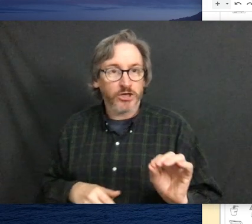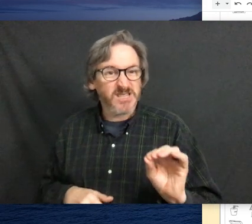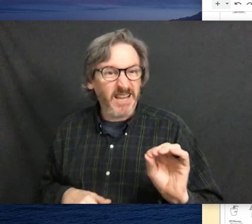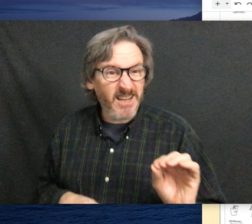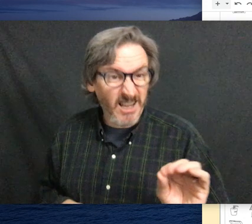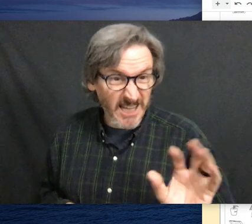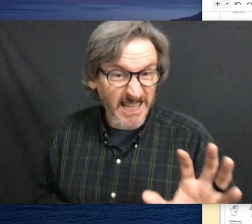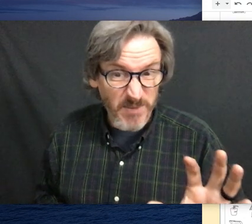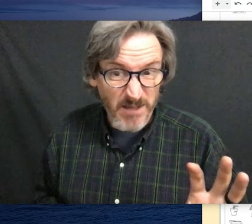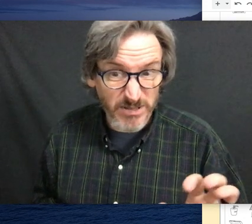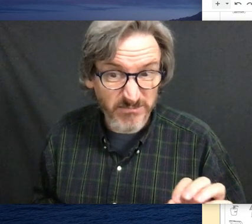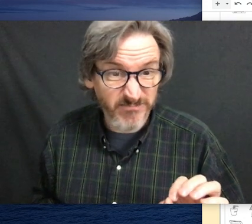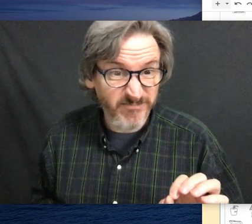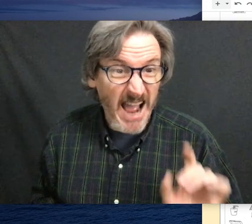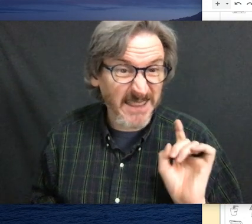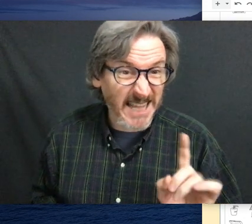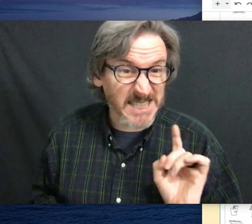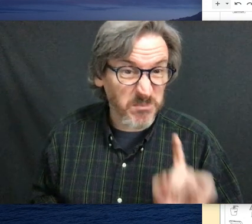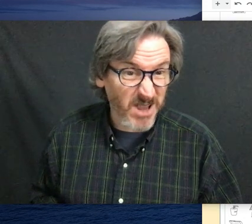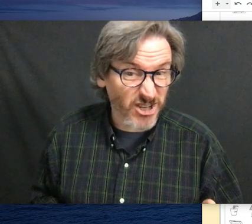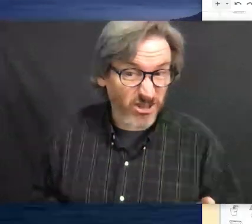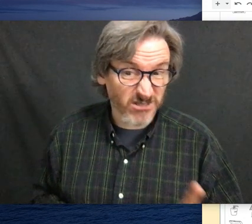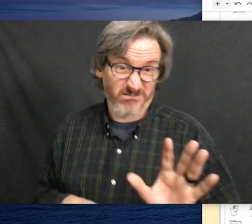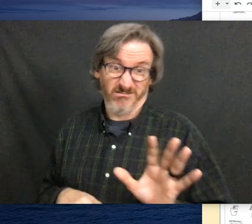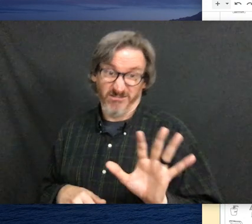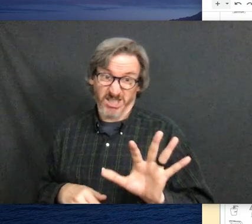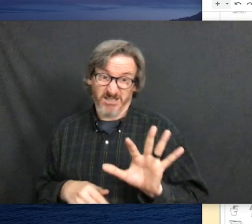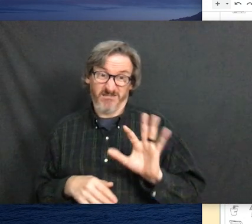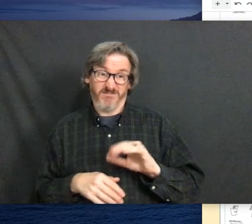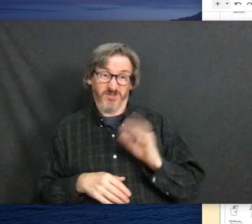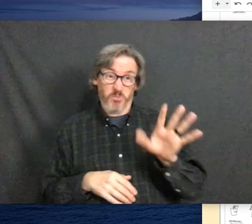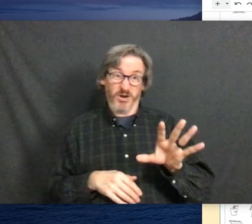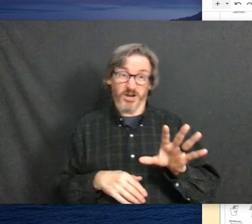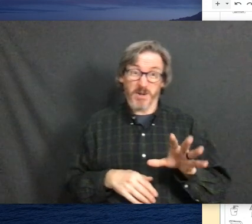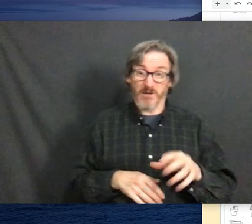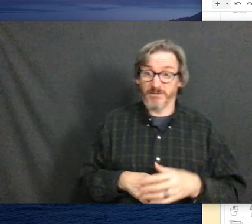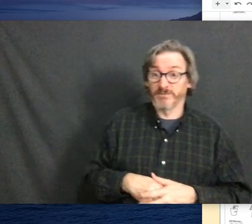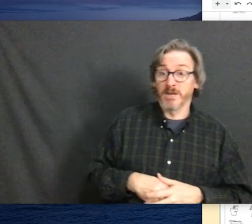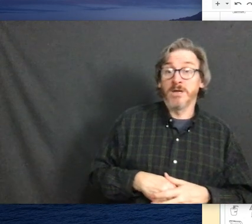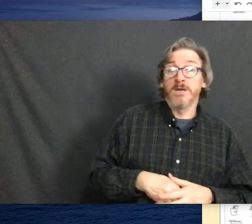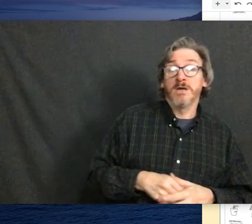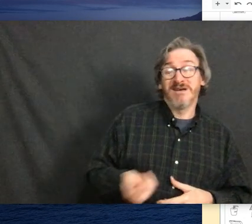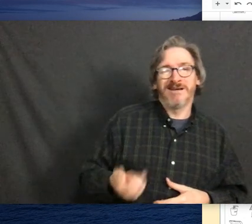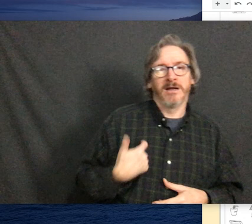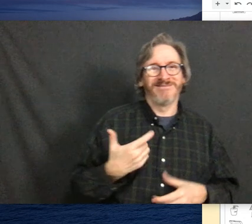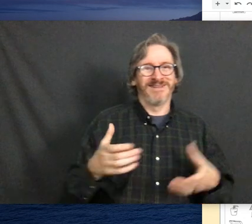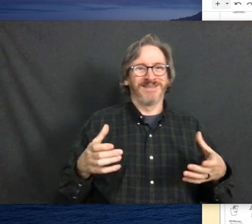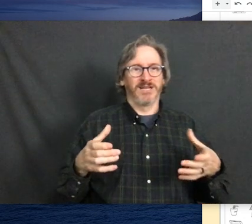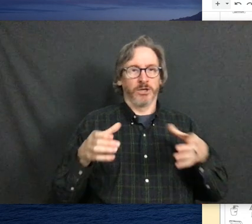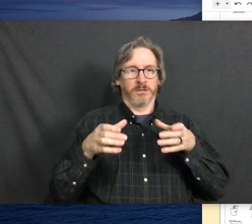It looks like a lollipop. I think it's a plunger. Just don't put it in your mouth.